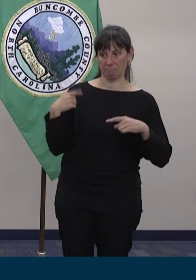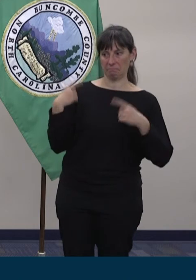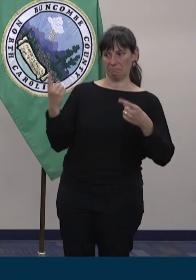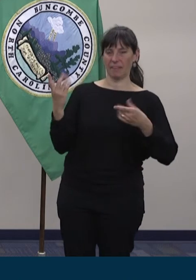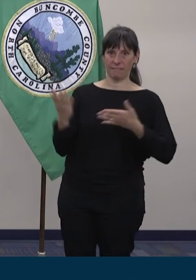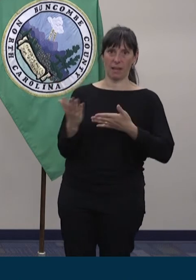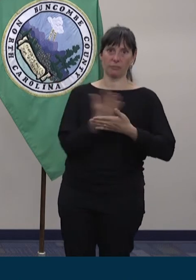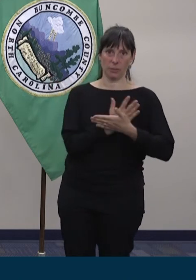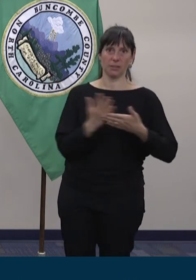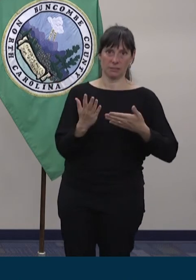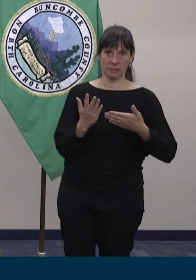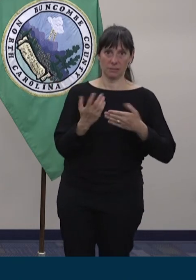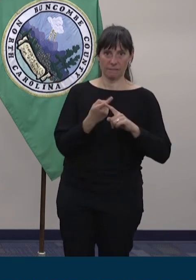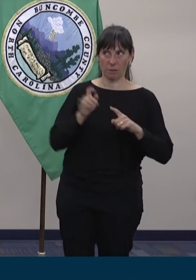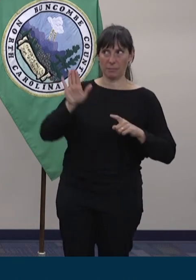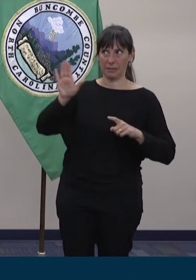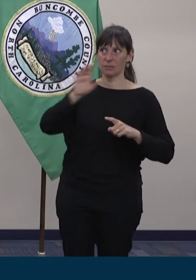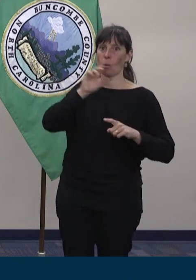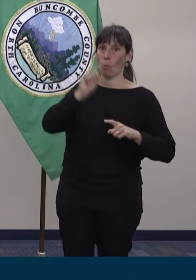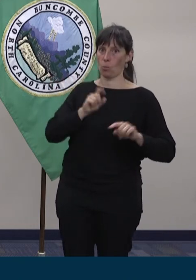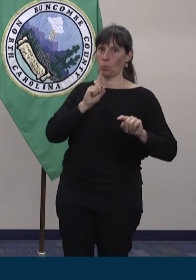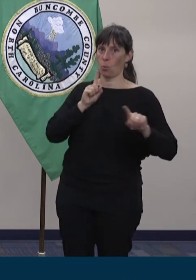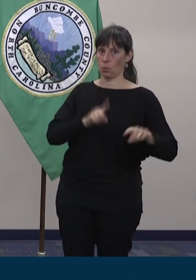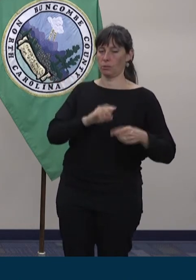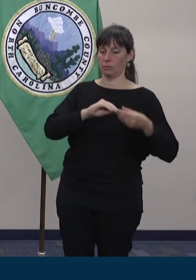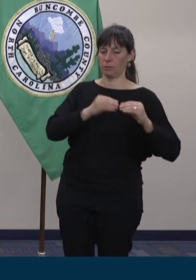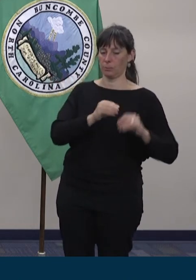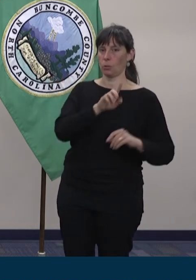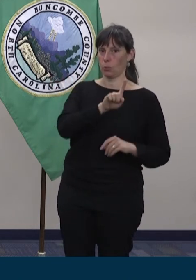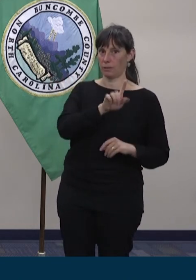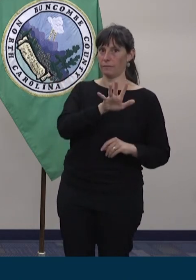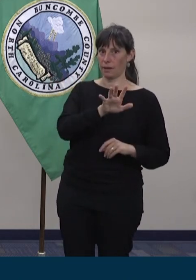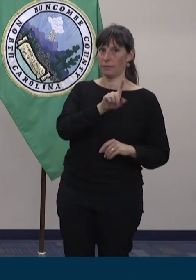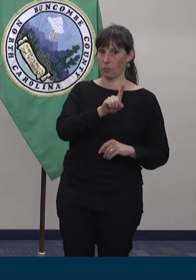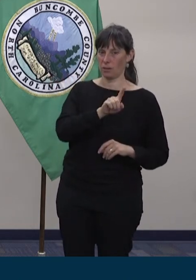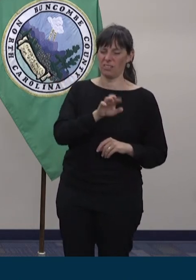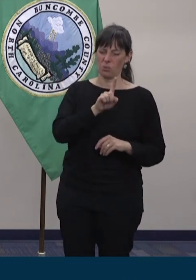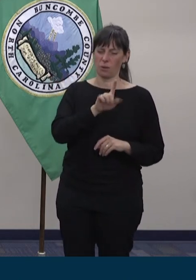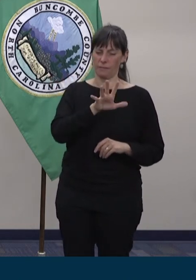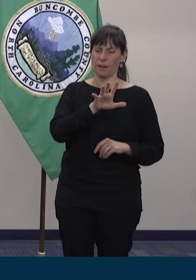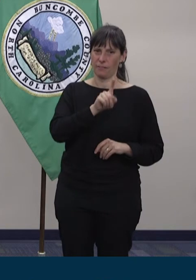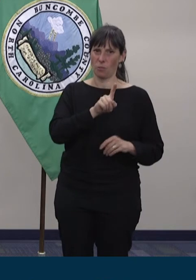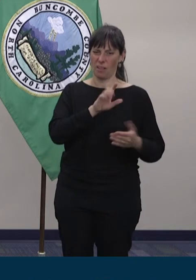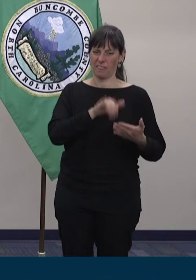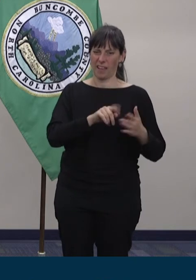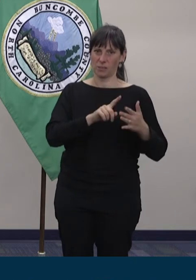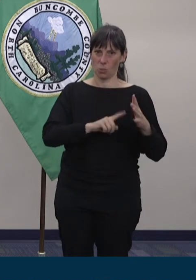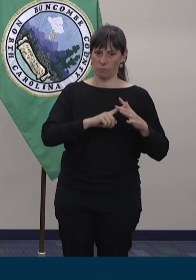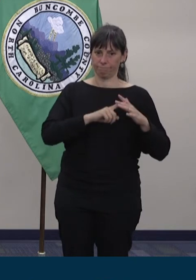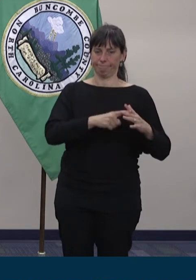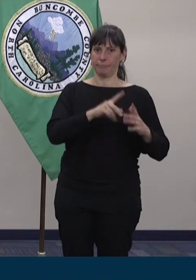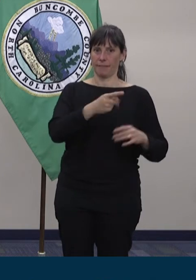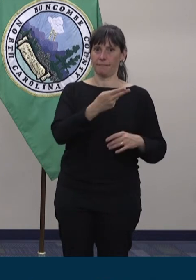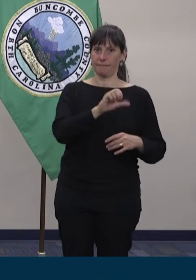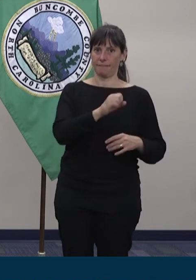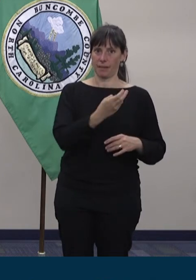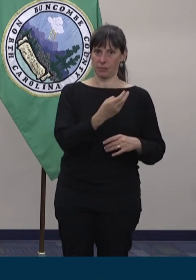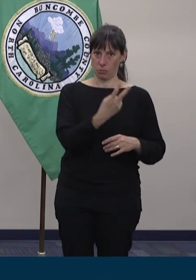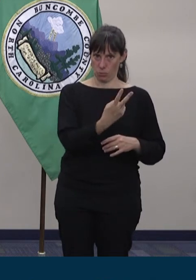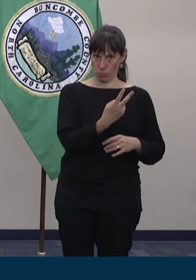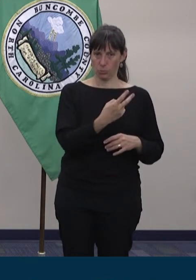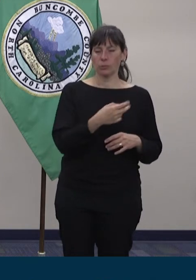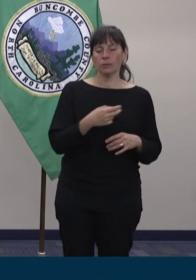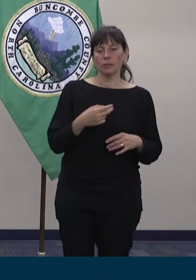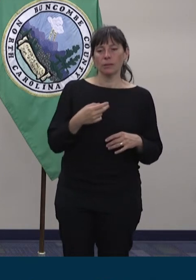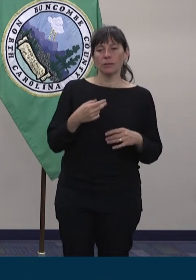Executive Order number 141, which put us in the phase 2. The safer at home recommendation